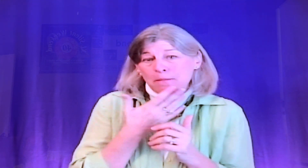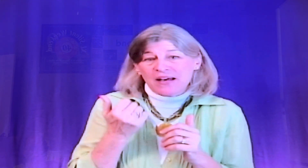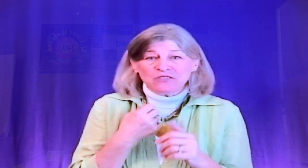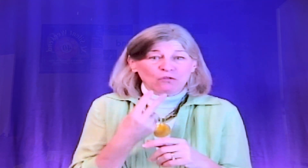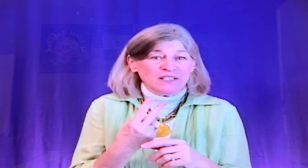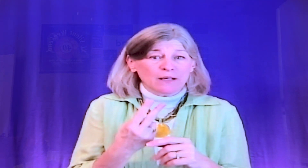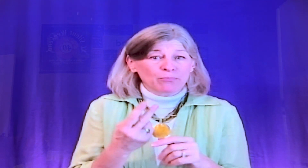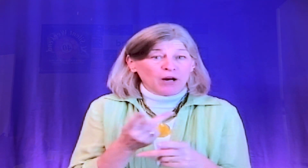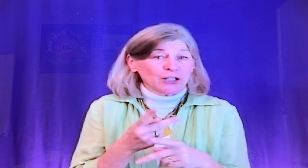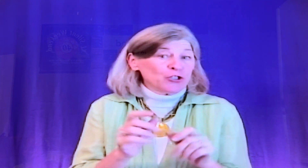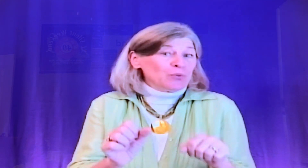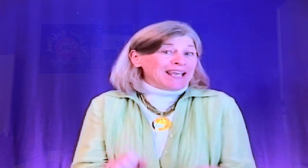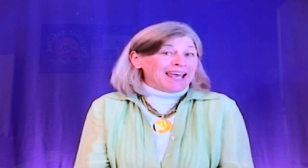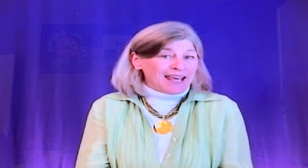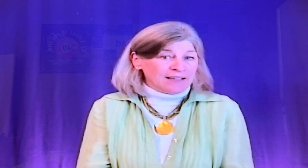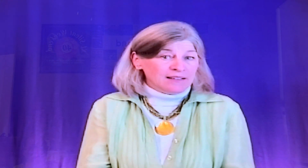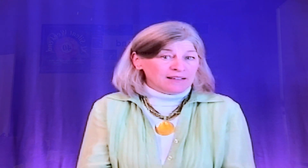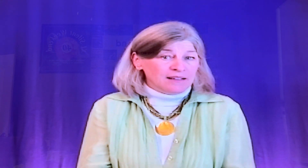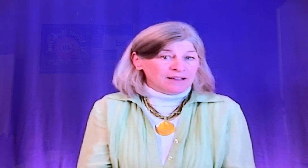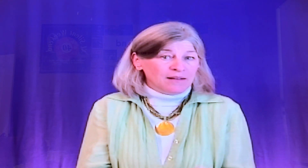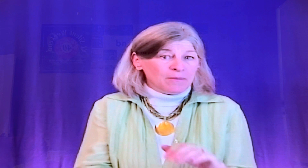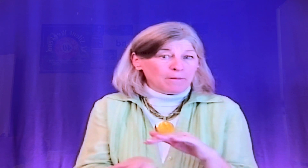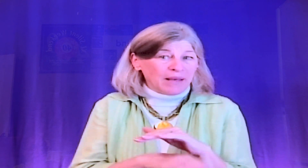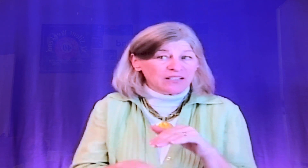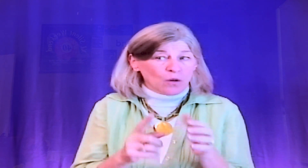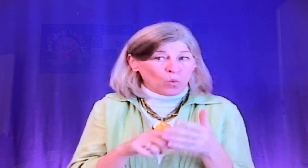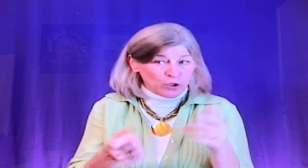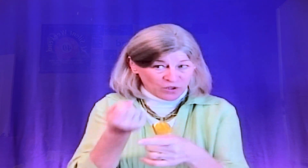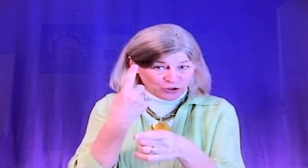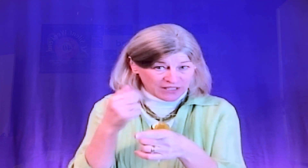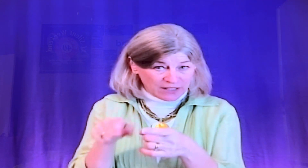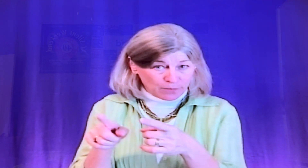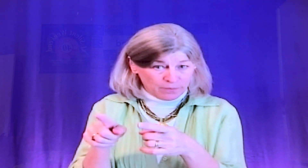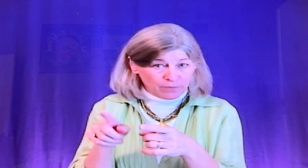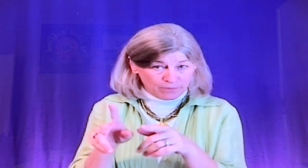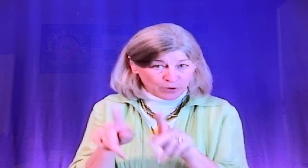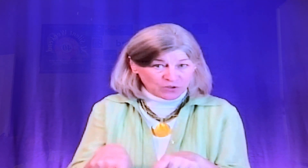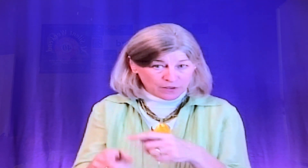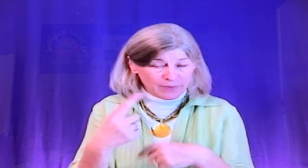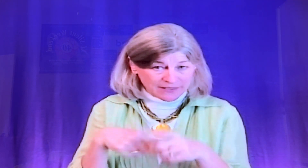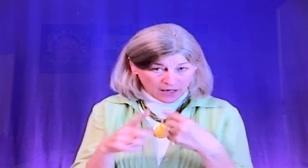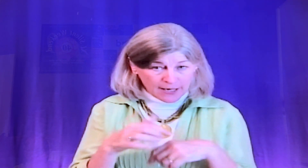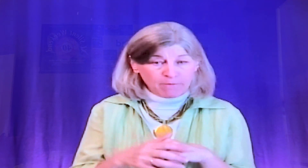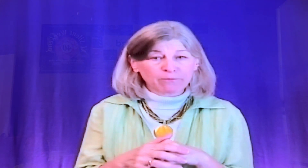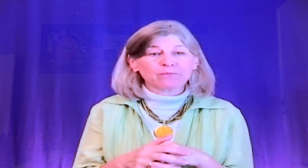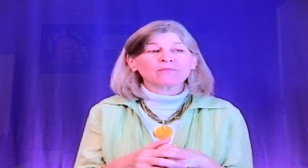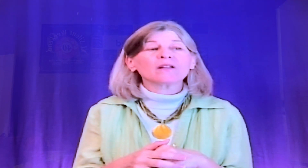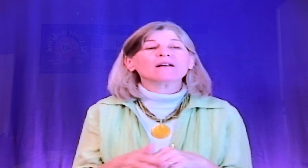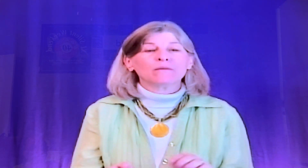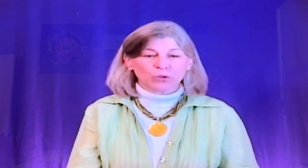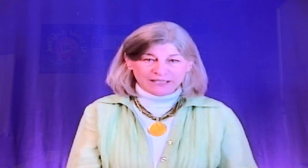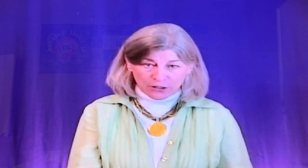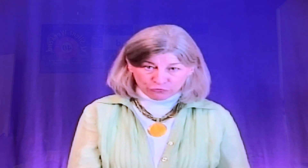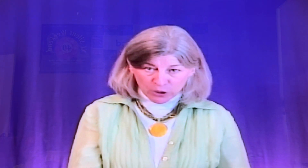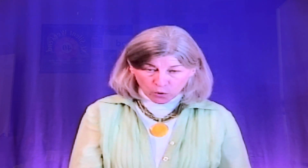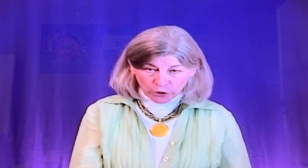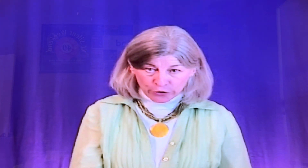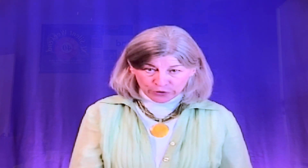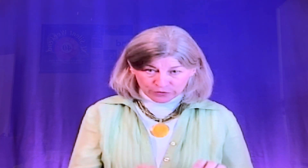best voicing product you can based on what you understand the person to be signing. Put down the recorder,